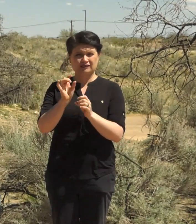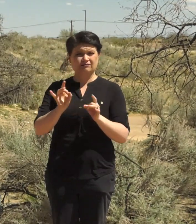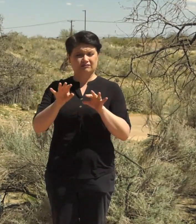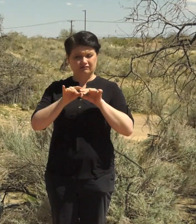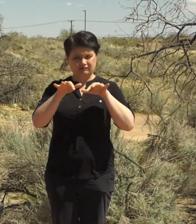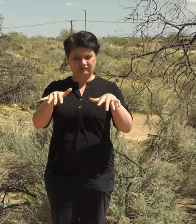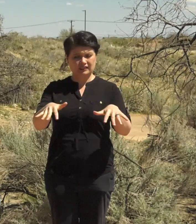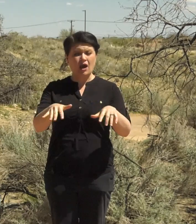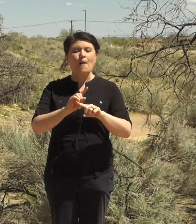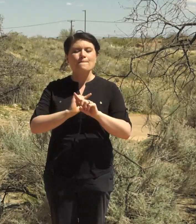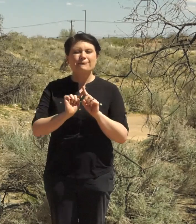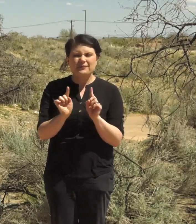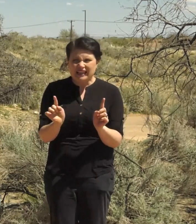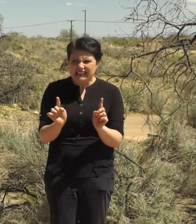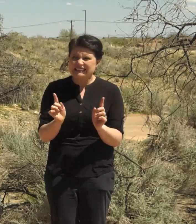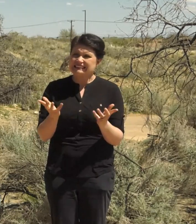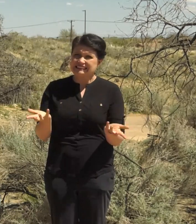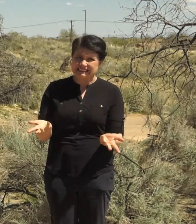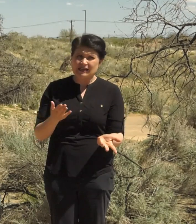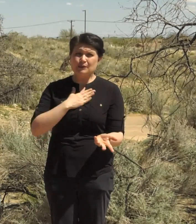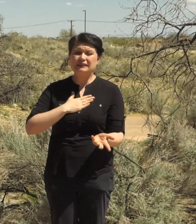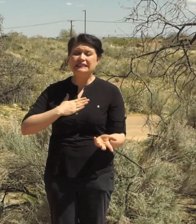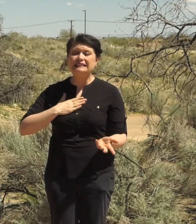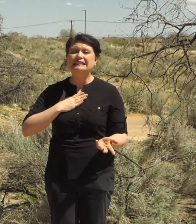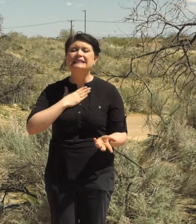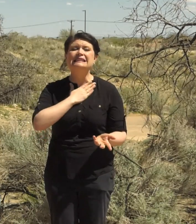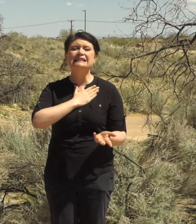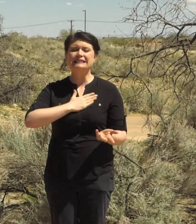pandemic, but please